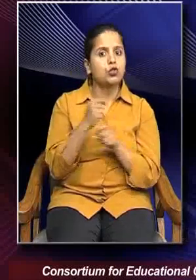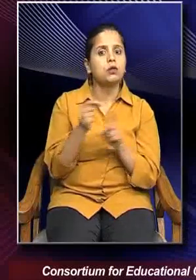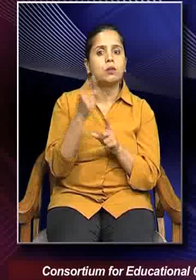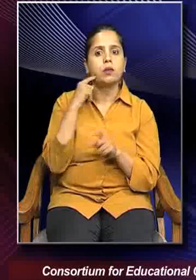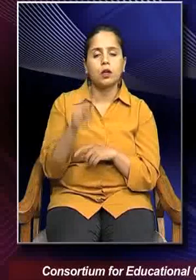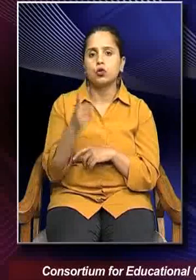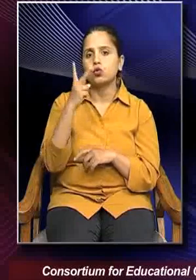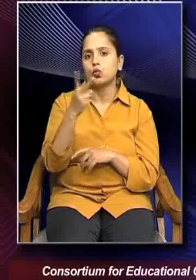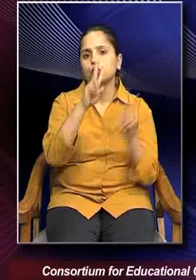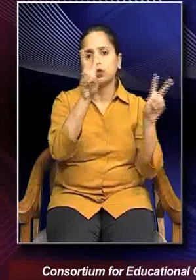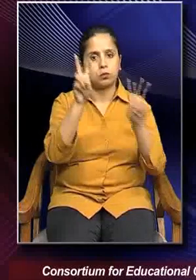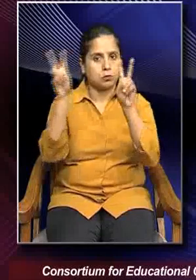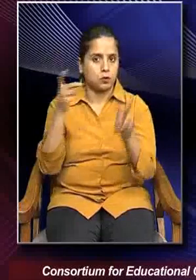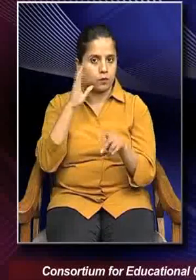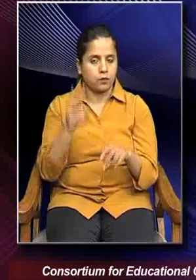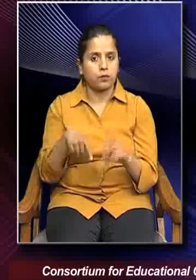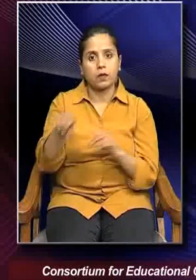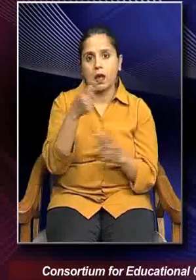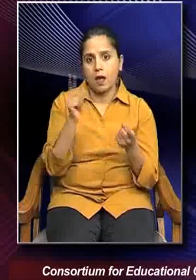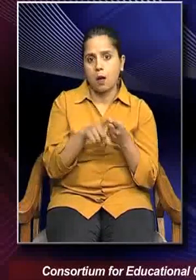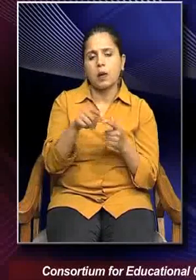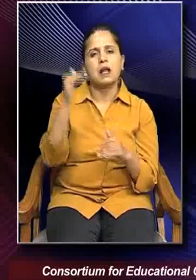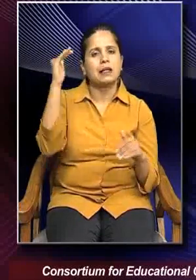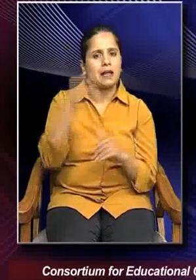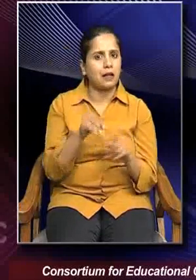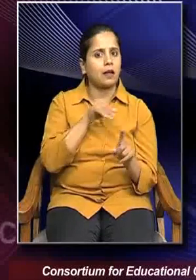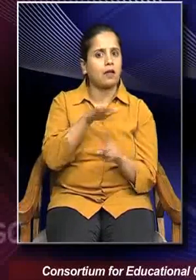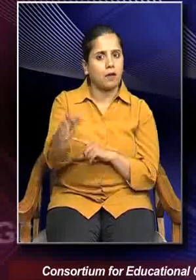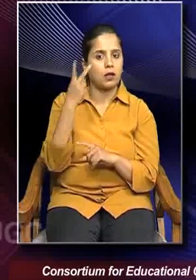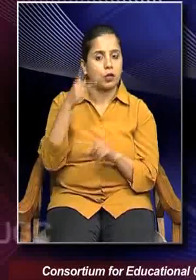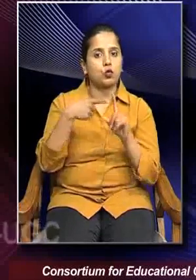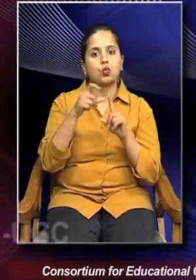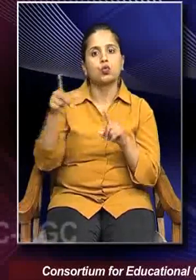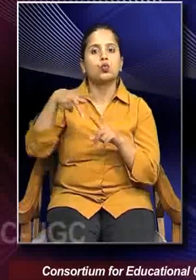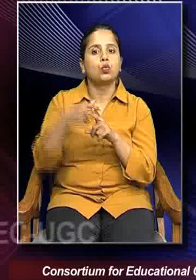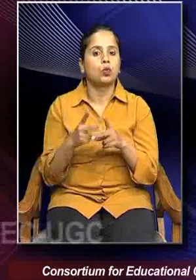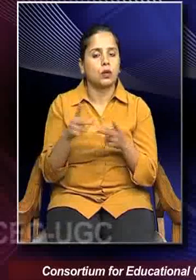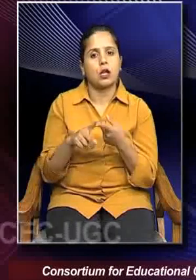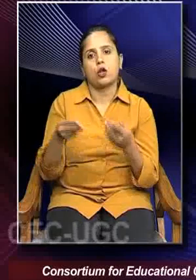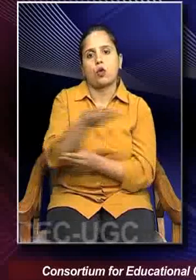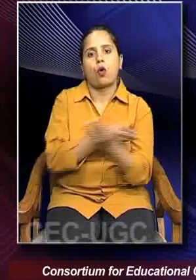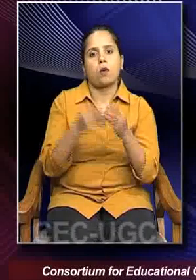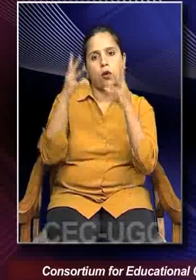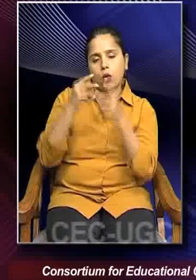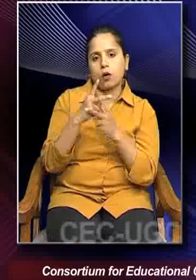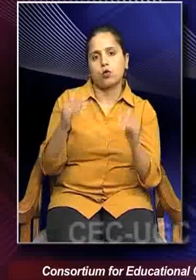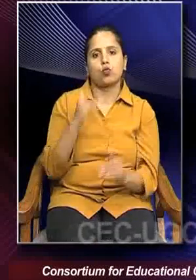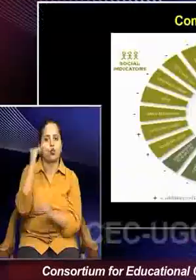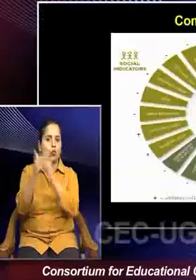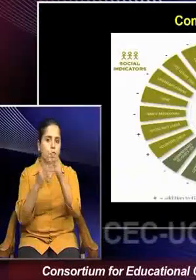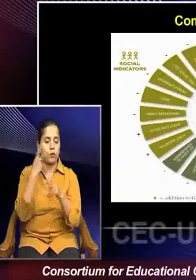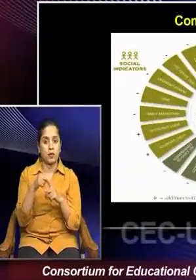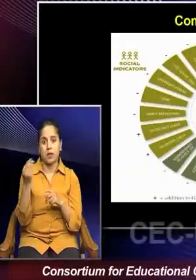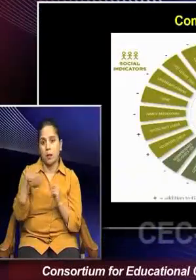too subjective, rendering it less effective tool to measure economic growth. So if you look at some